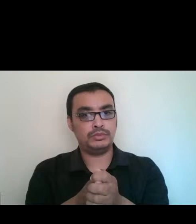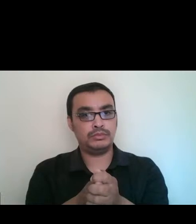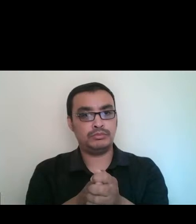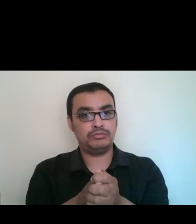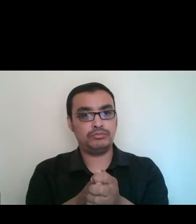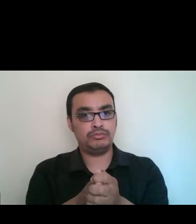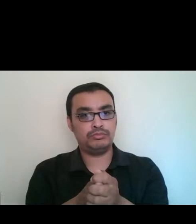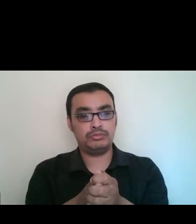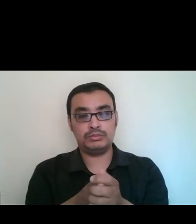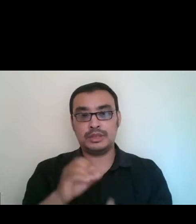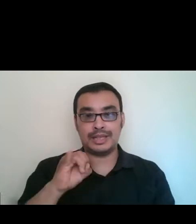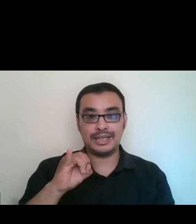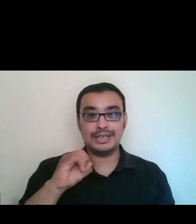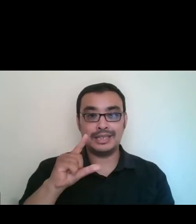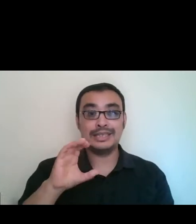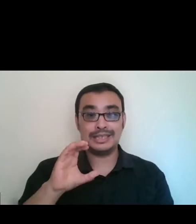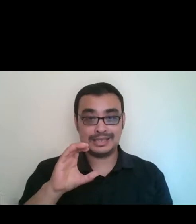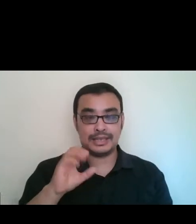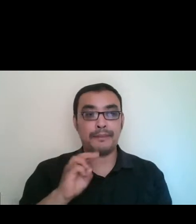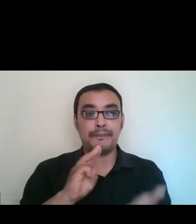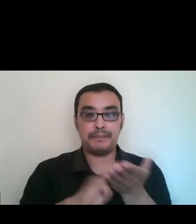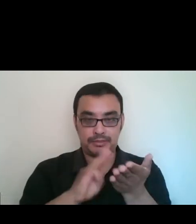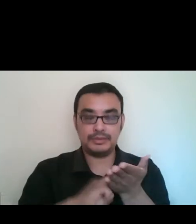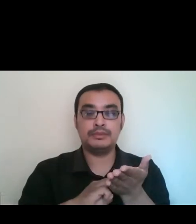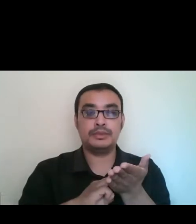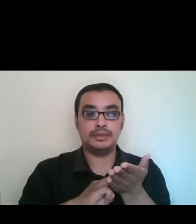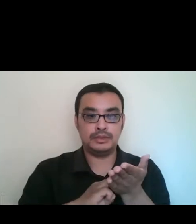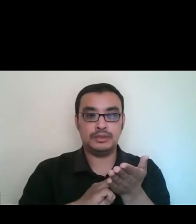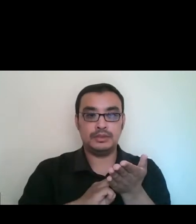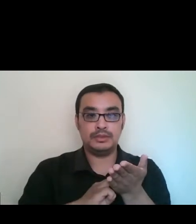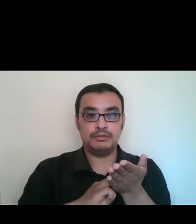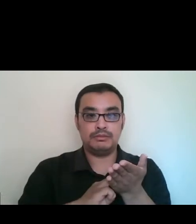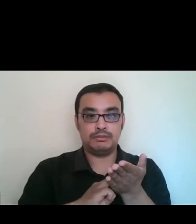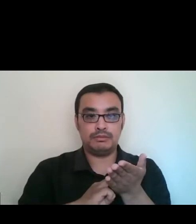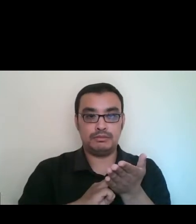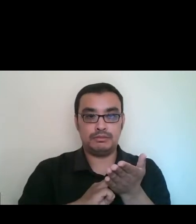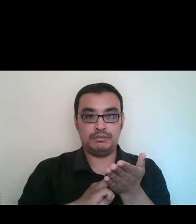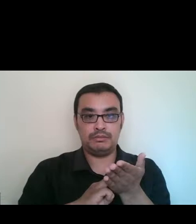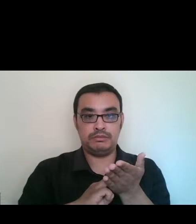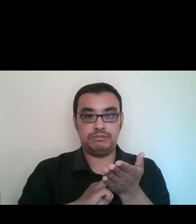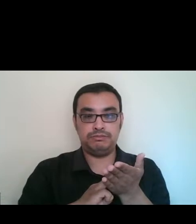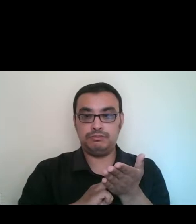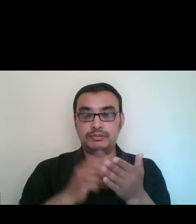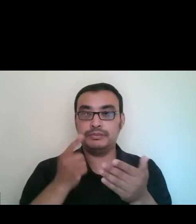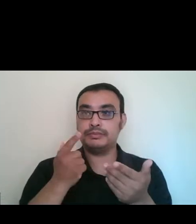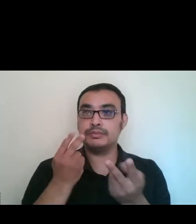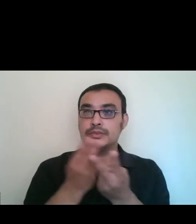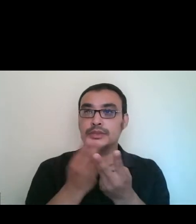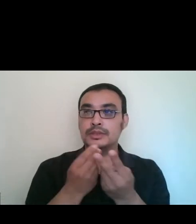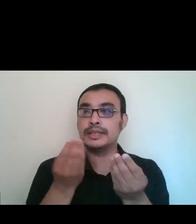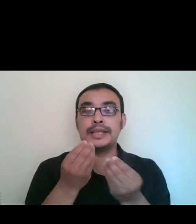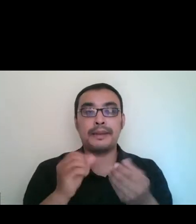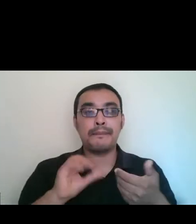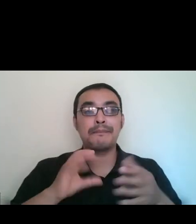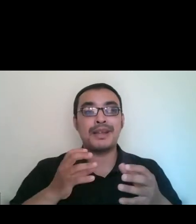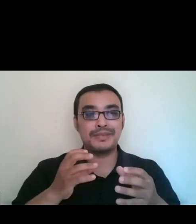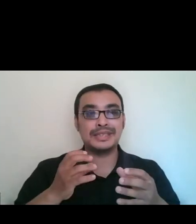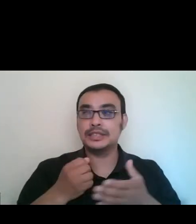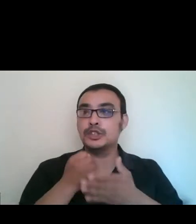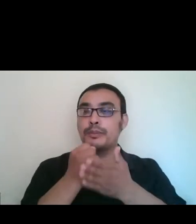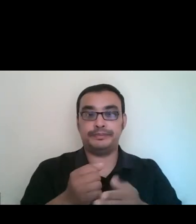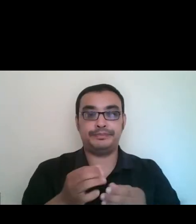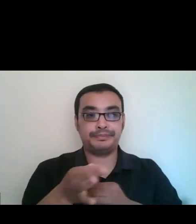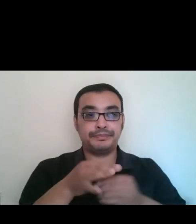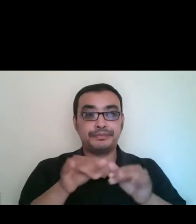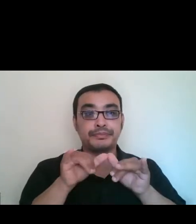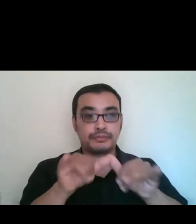the ILC membership and provide them with some technical support